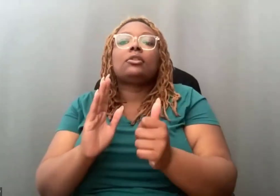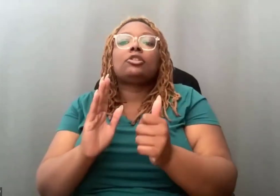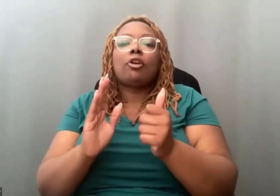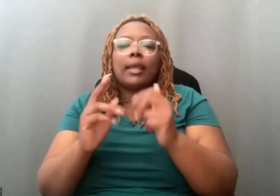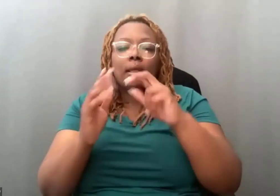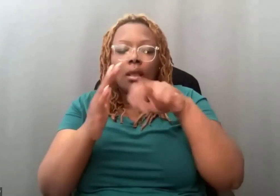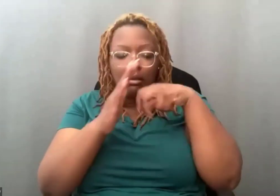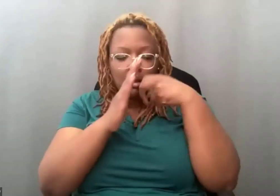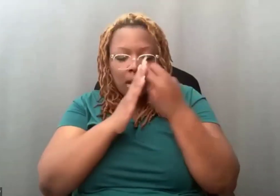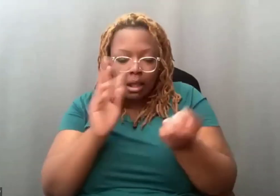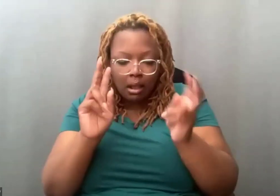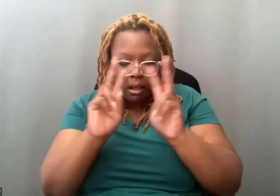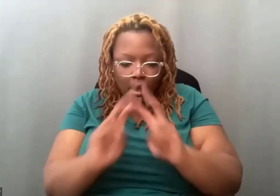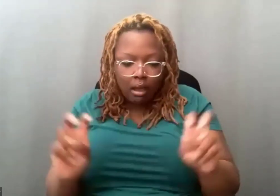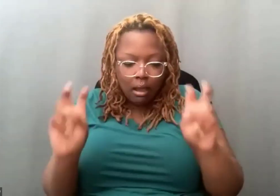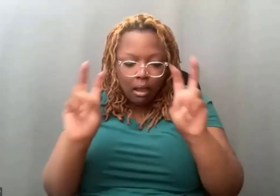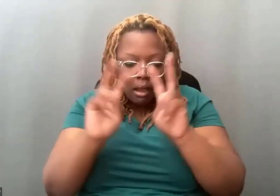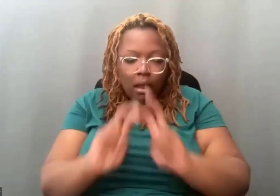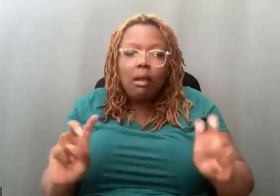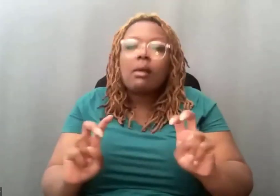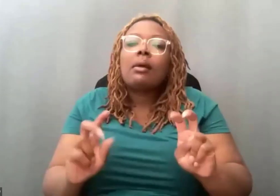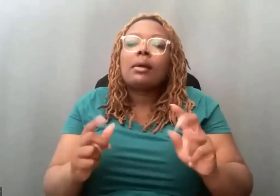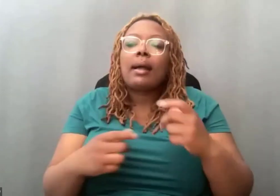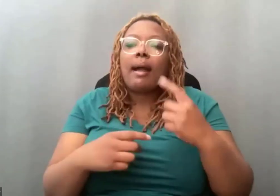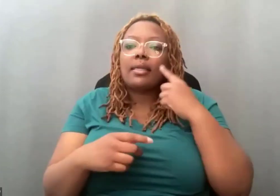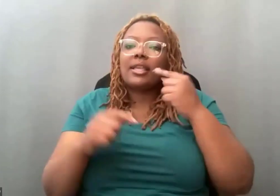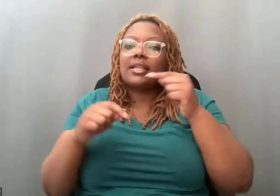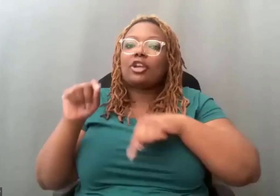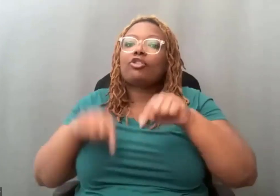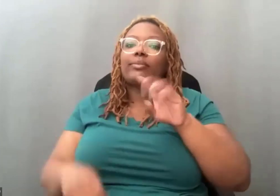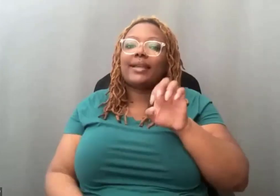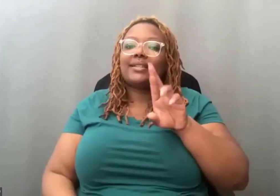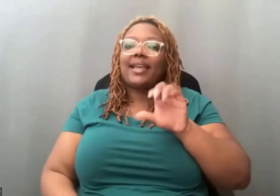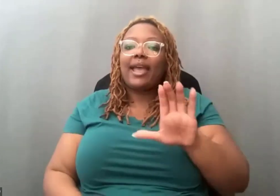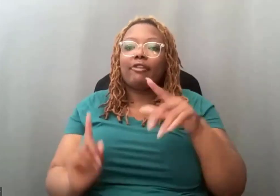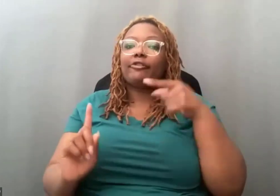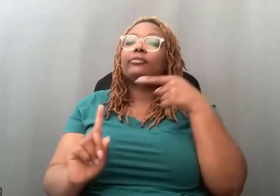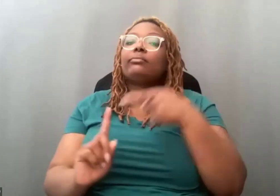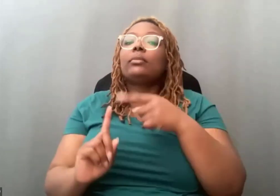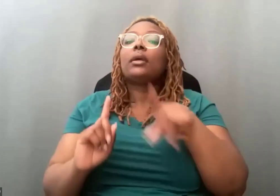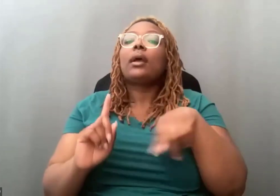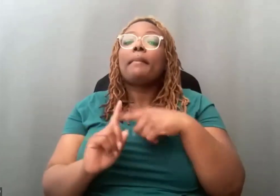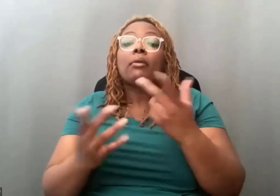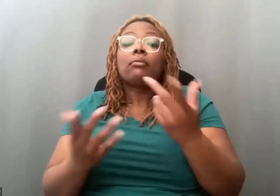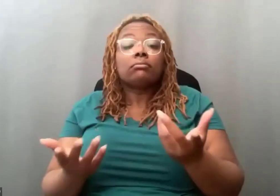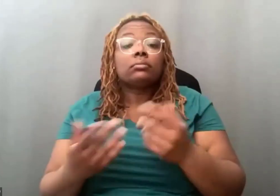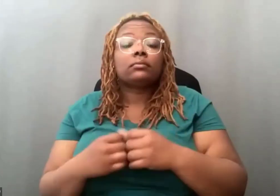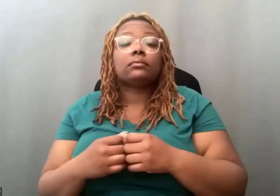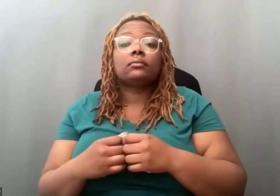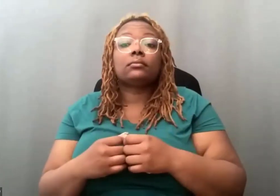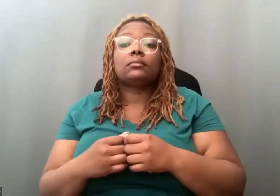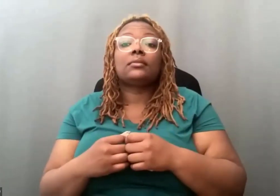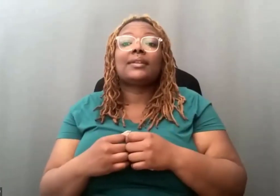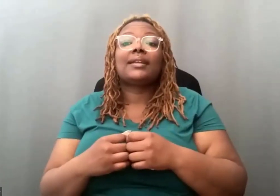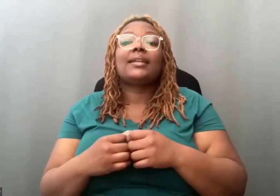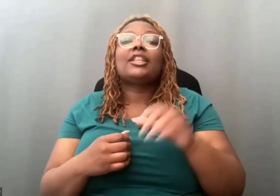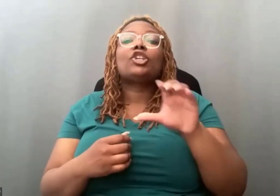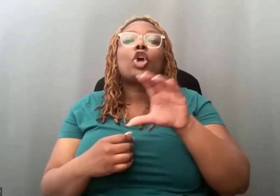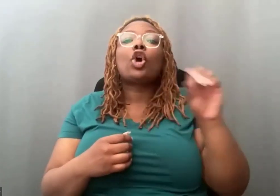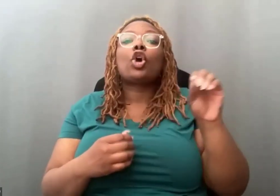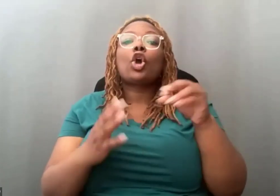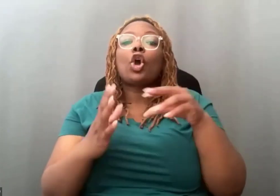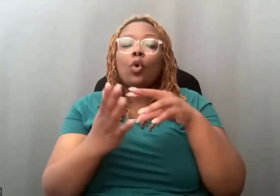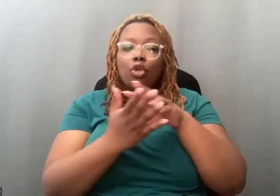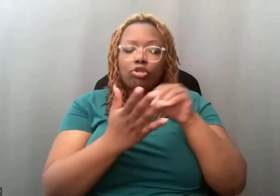and being able to focus in on it, I think that kind of maybe goes back to Eric's point about there's a co-learning happening.